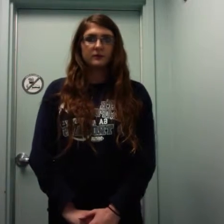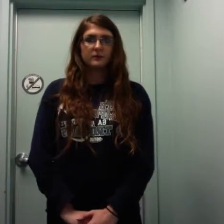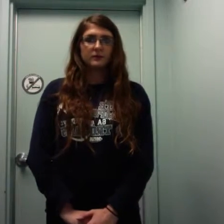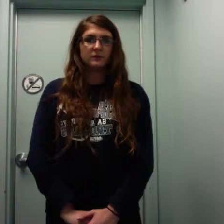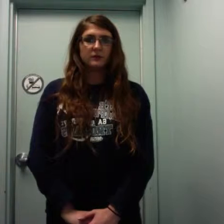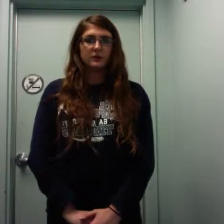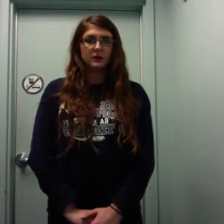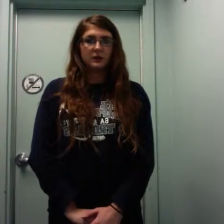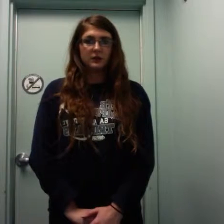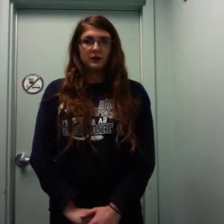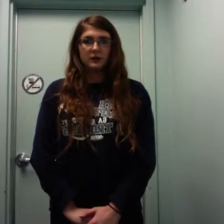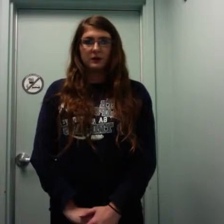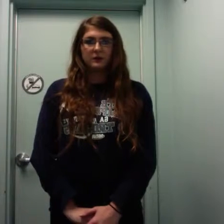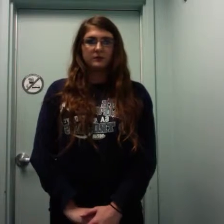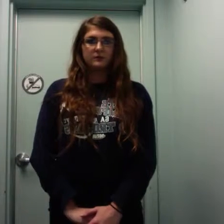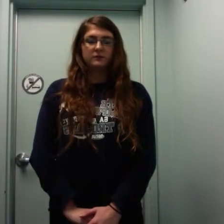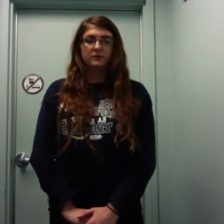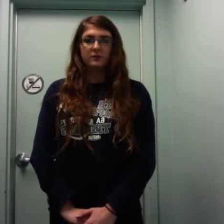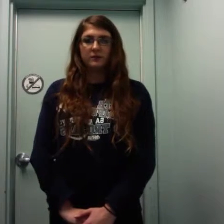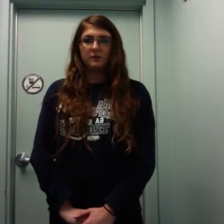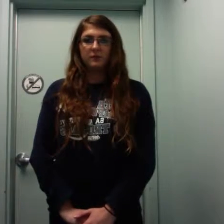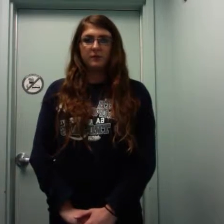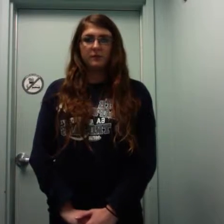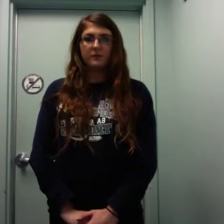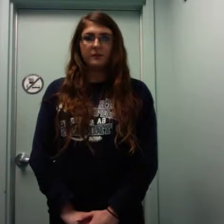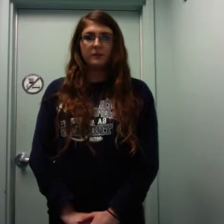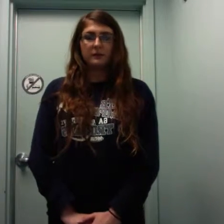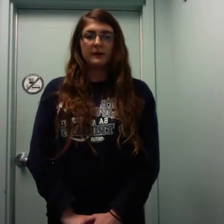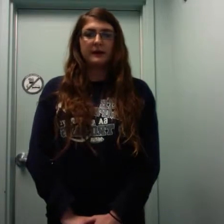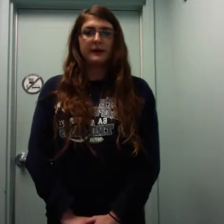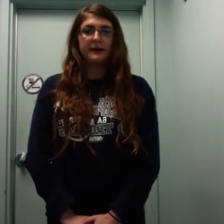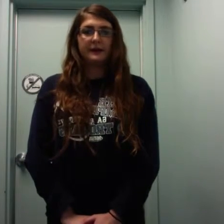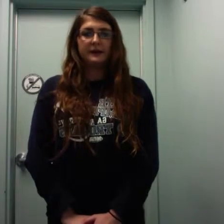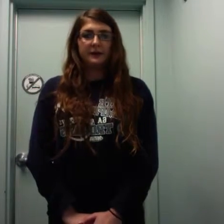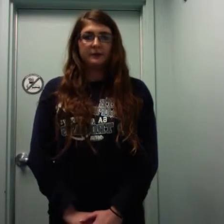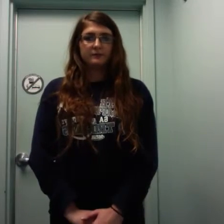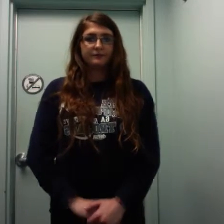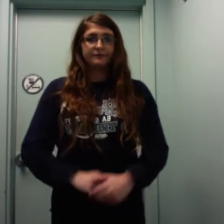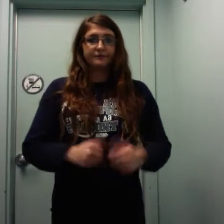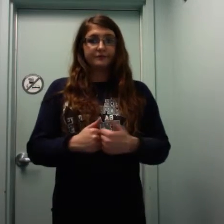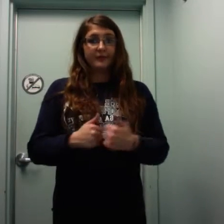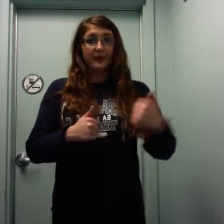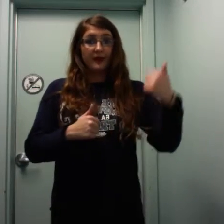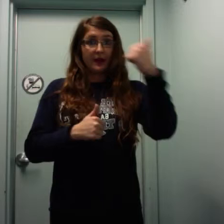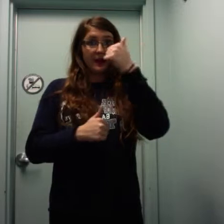to be printed out to eventually be pasted onto the newspaper.